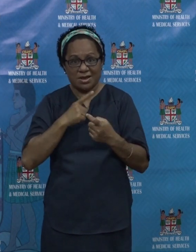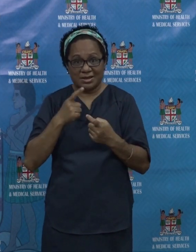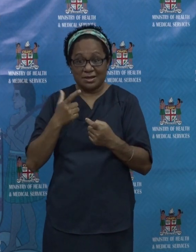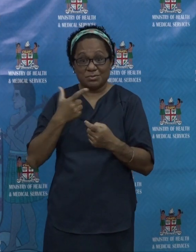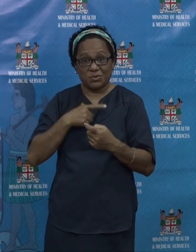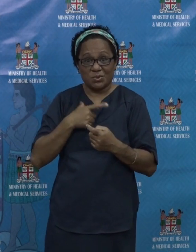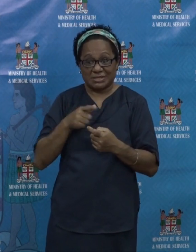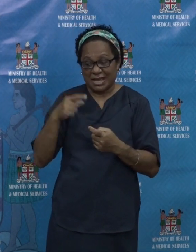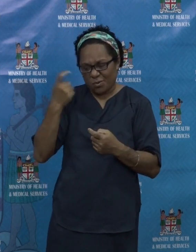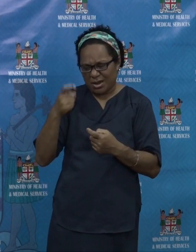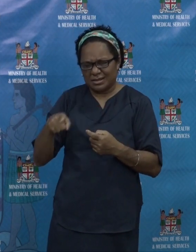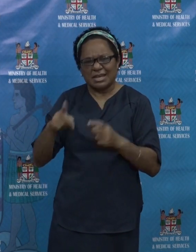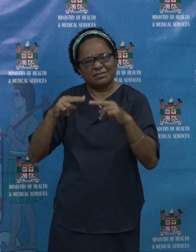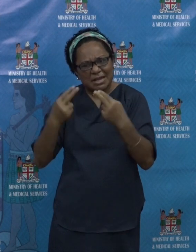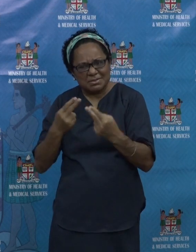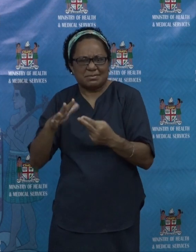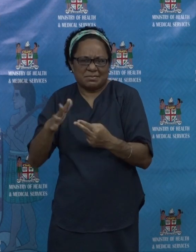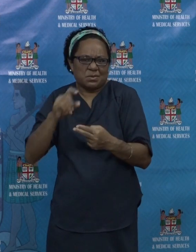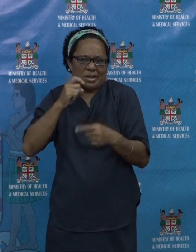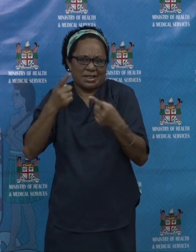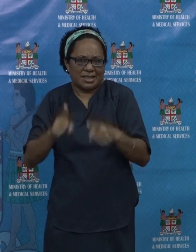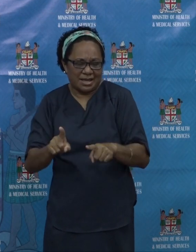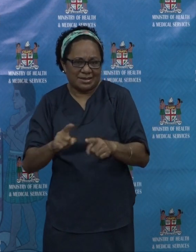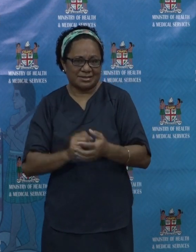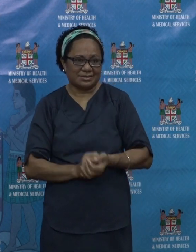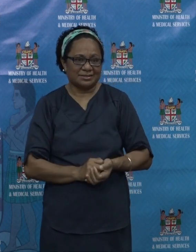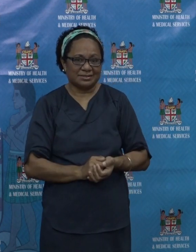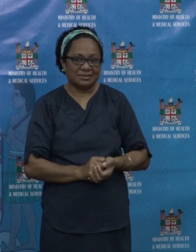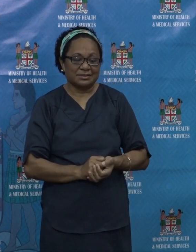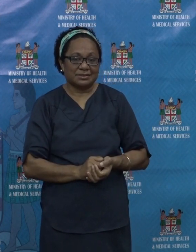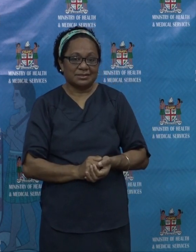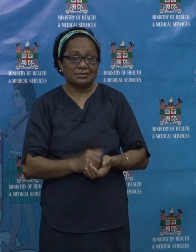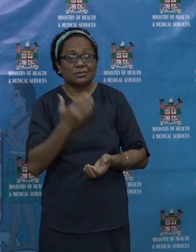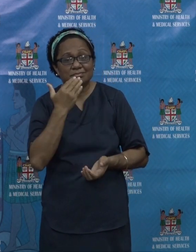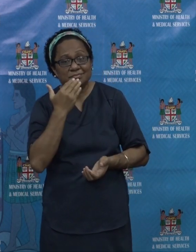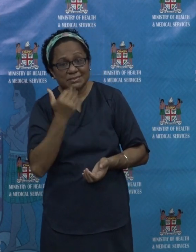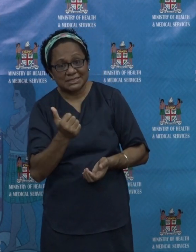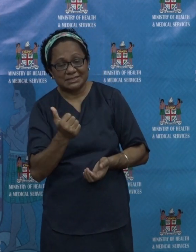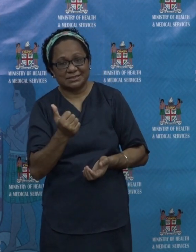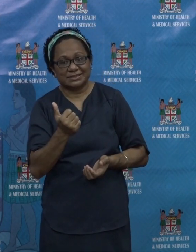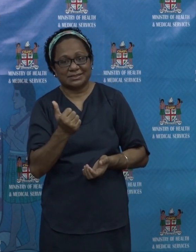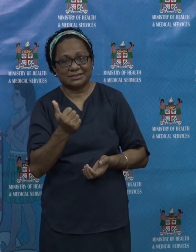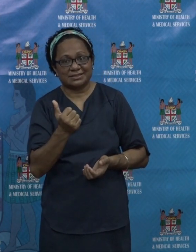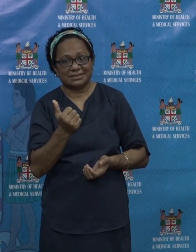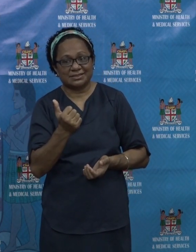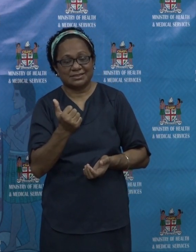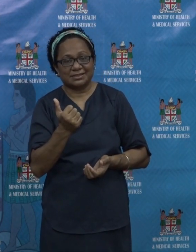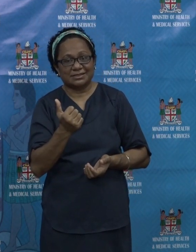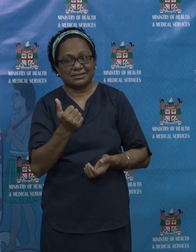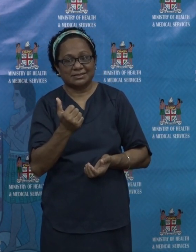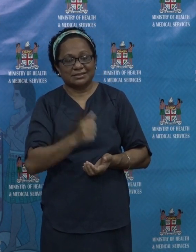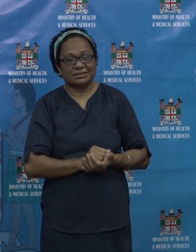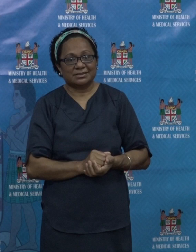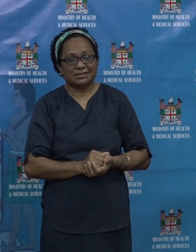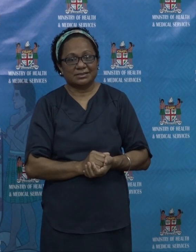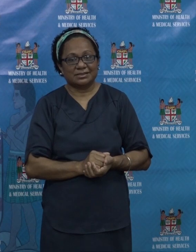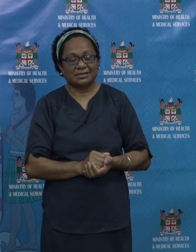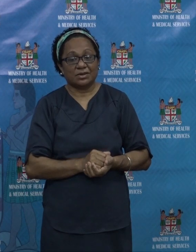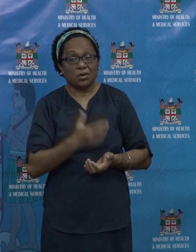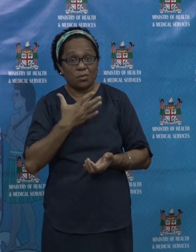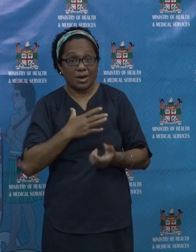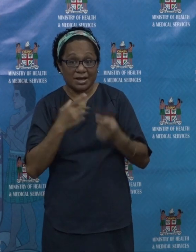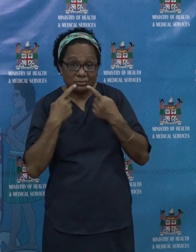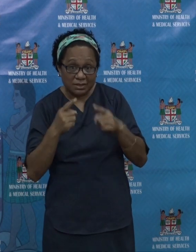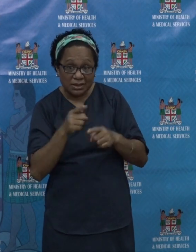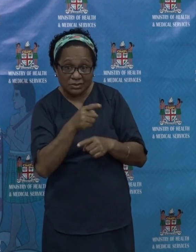this difficult time. Please be assured that this suffering have only served